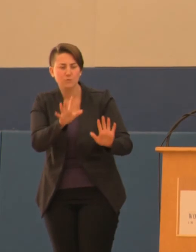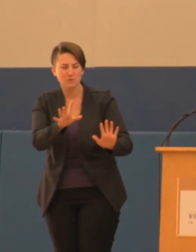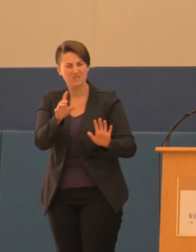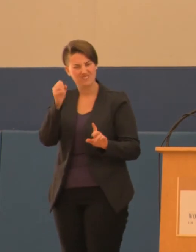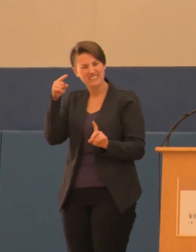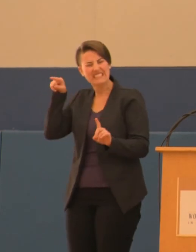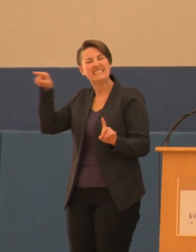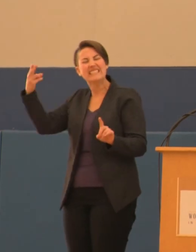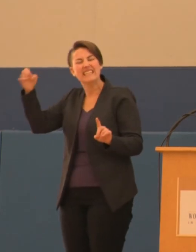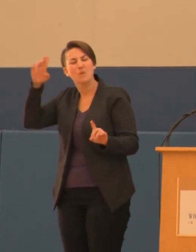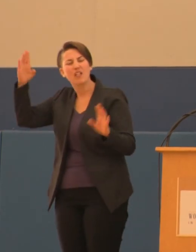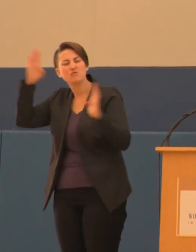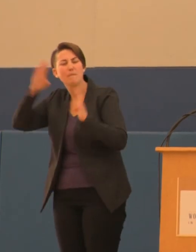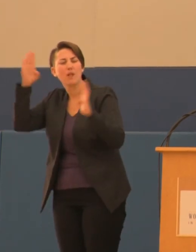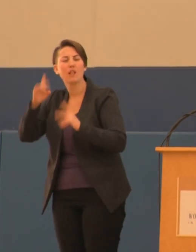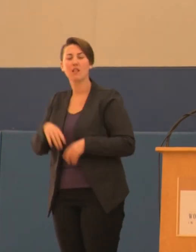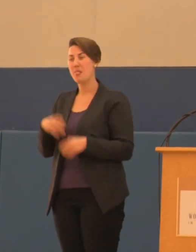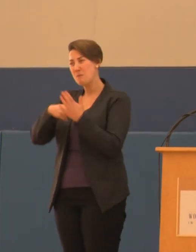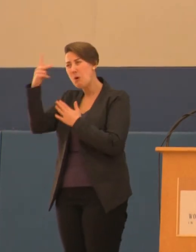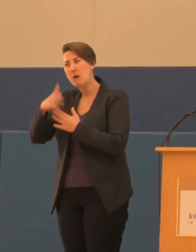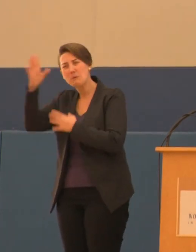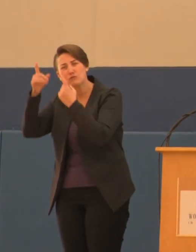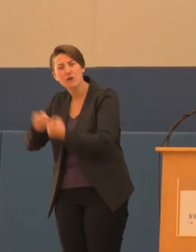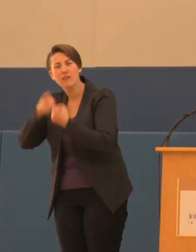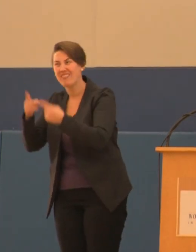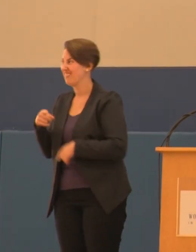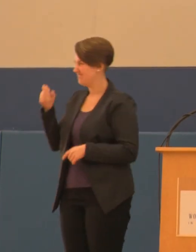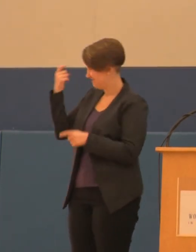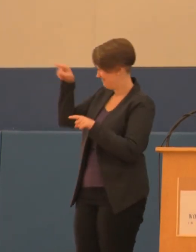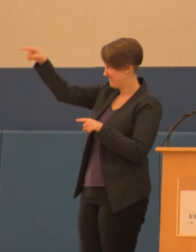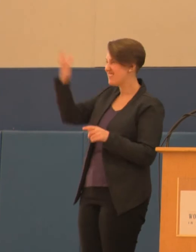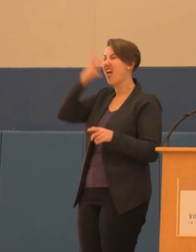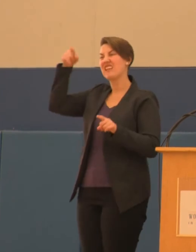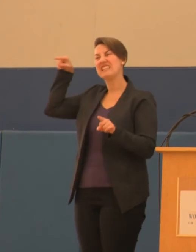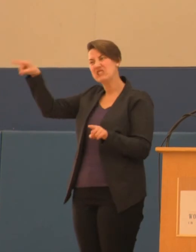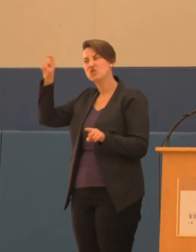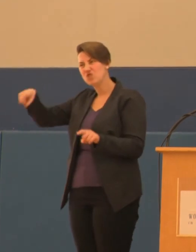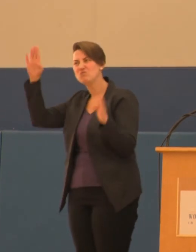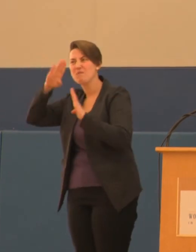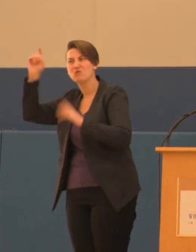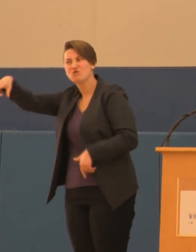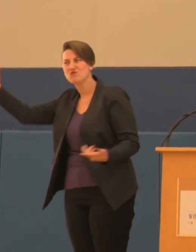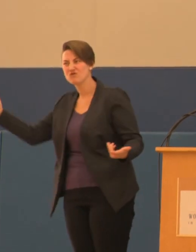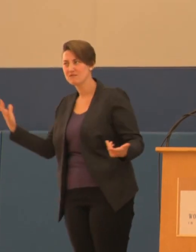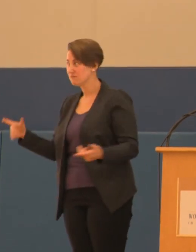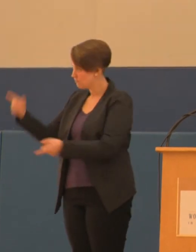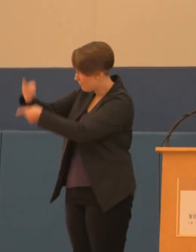going to get in trouble. The program's in trouble. He should get in trouble.